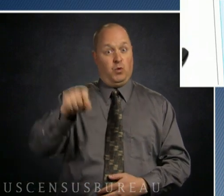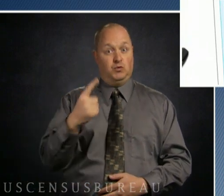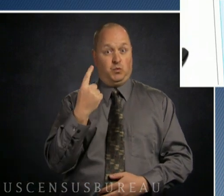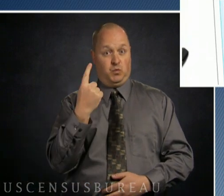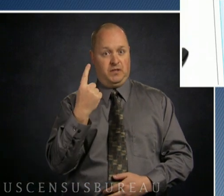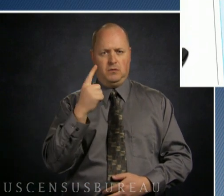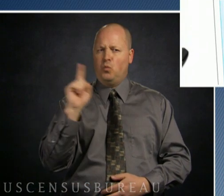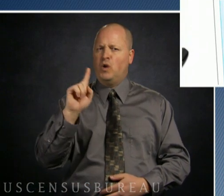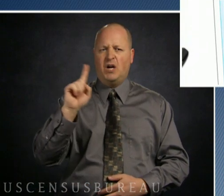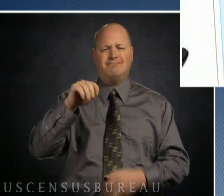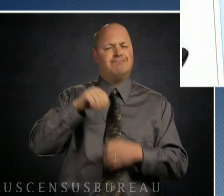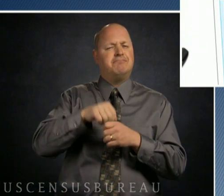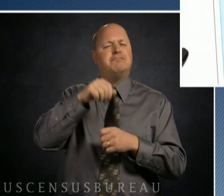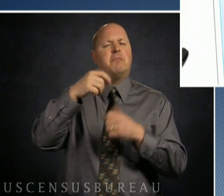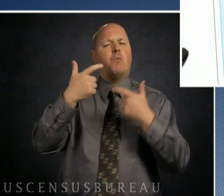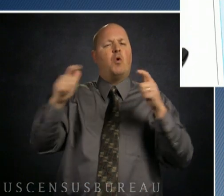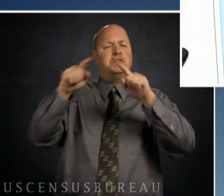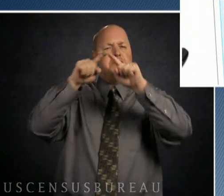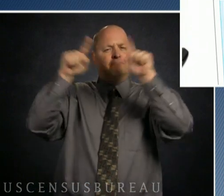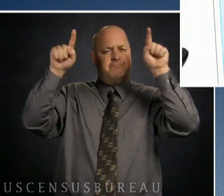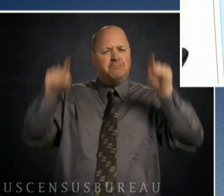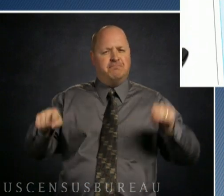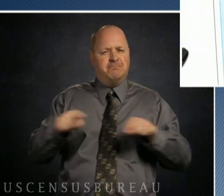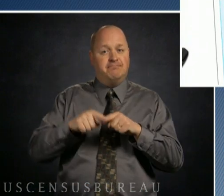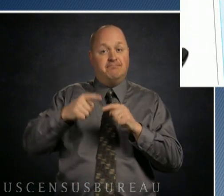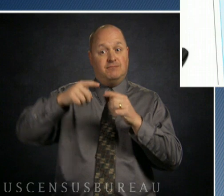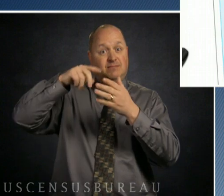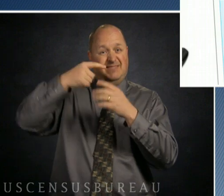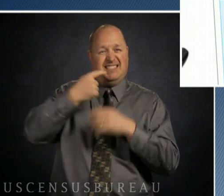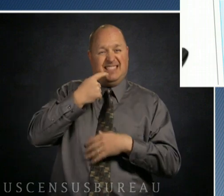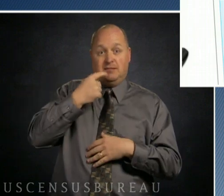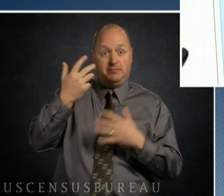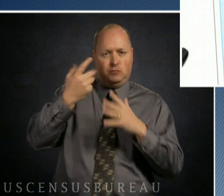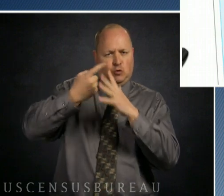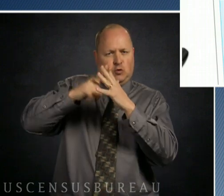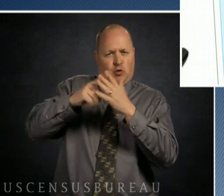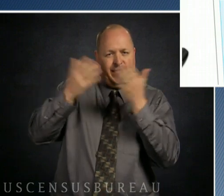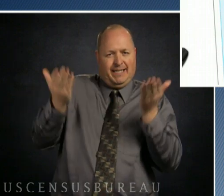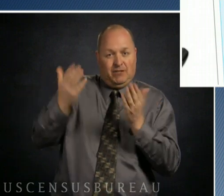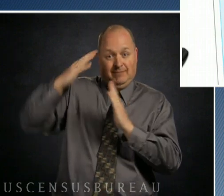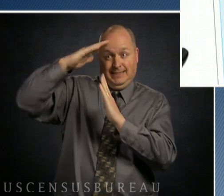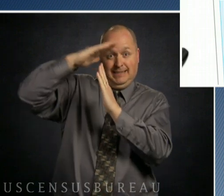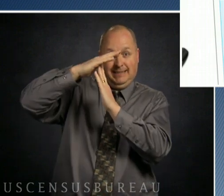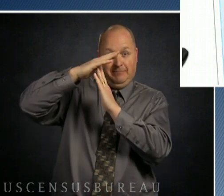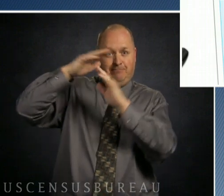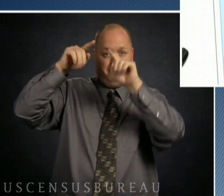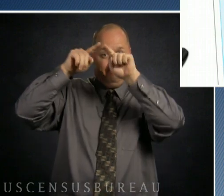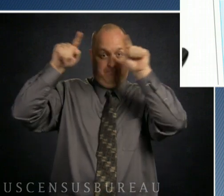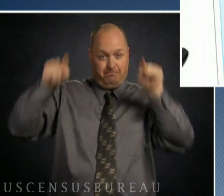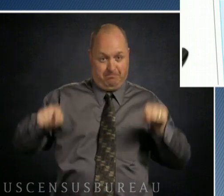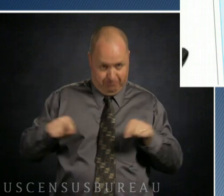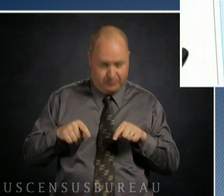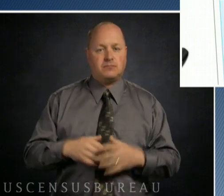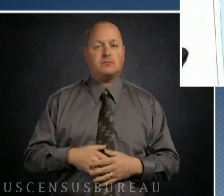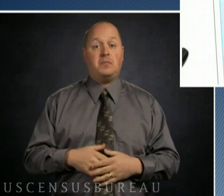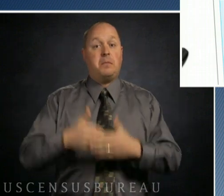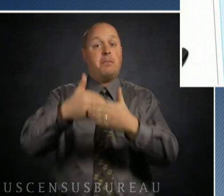You will find question 1 in the large box that reads "Start Here" at the top of the page.